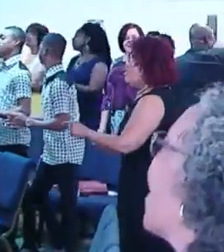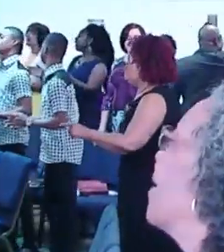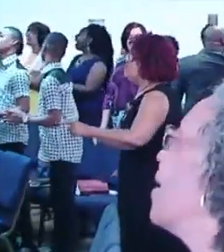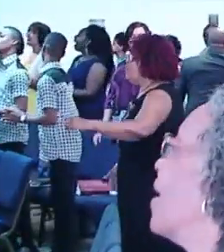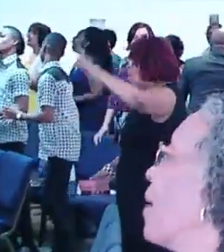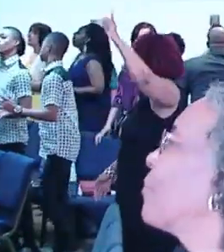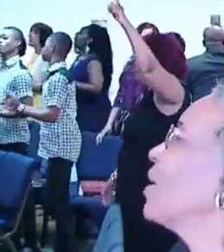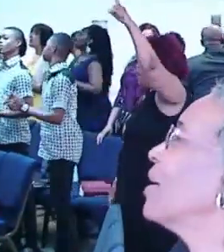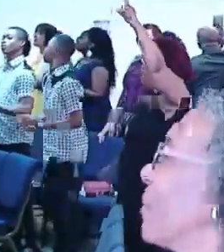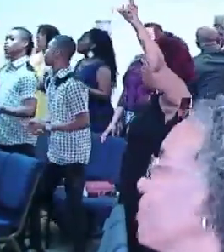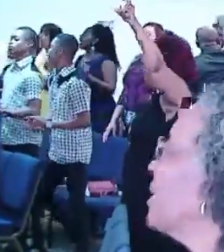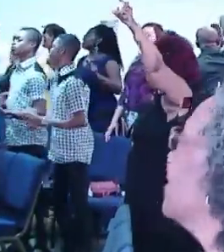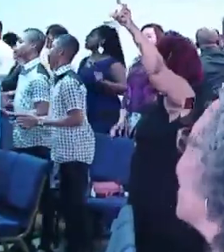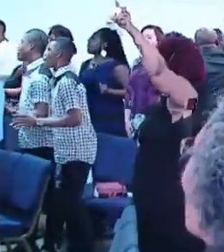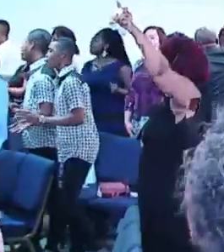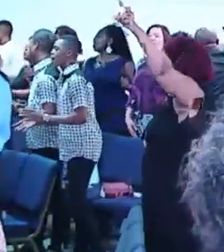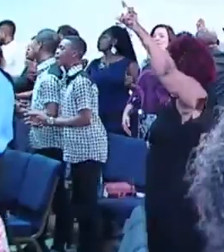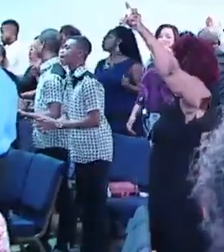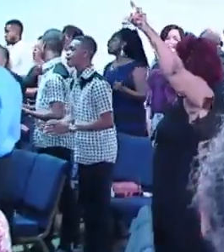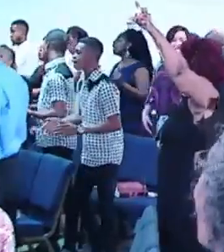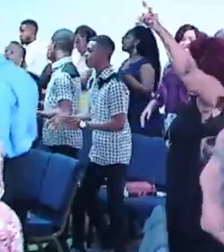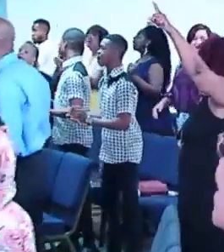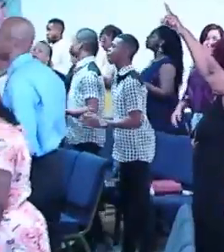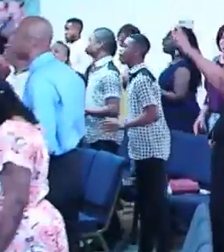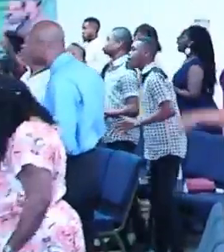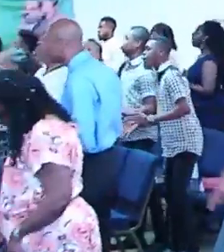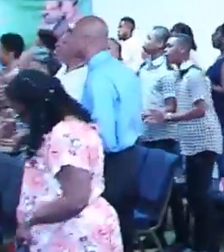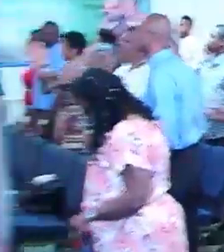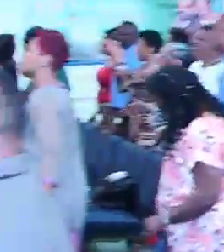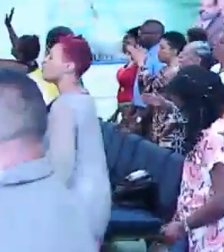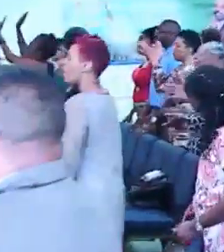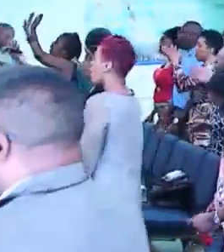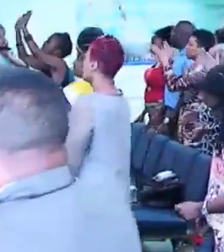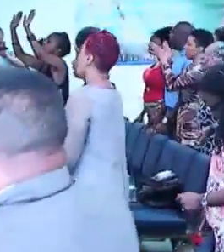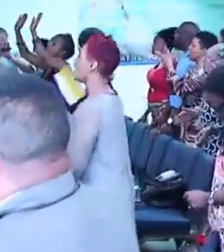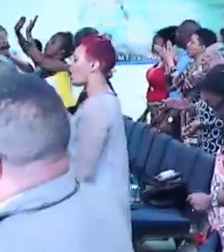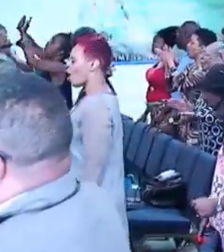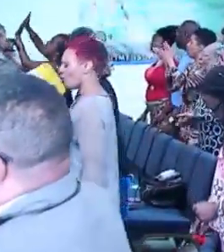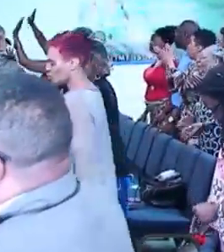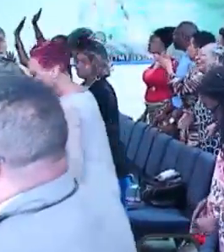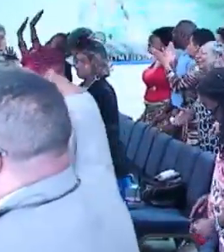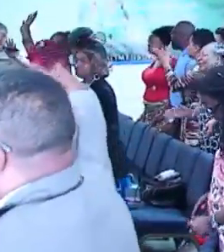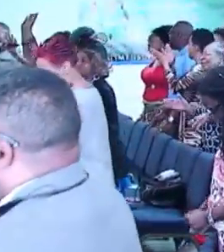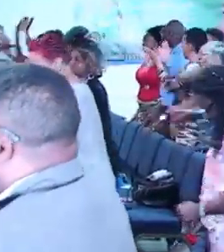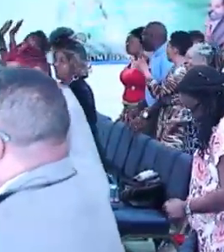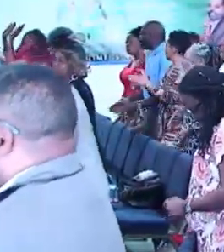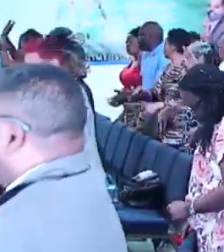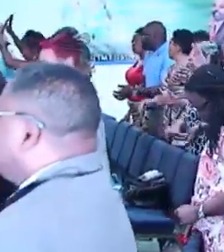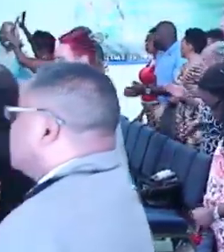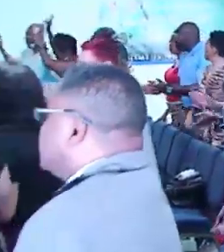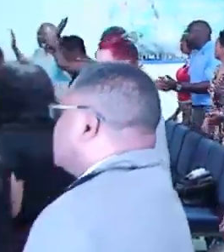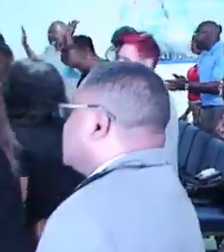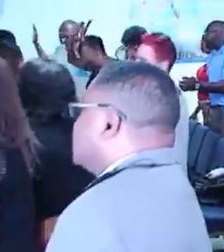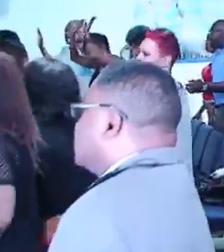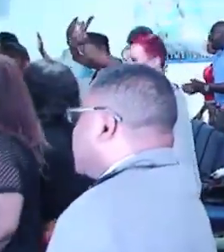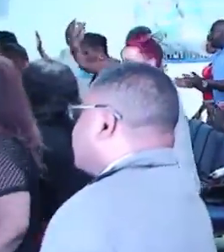Praise him in the morning. Praise him all day long. Guess what I feel?